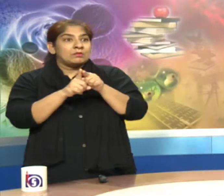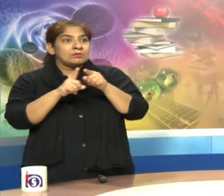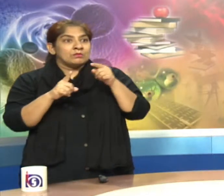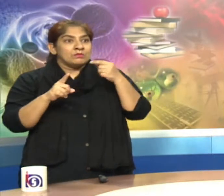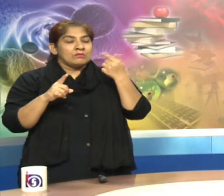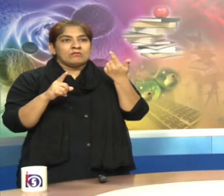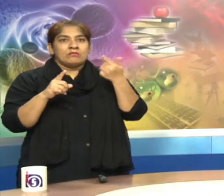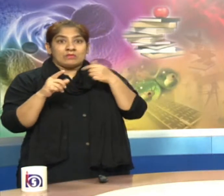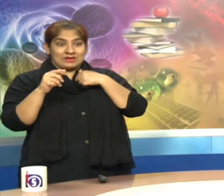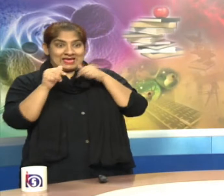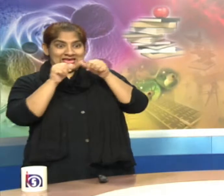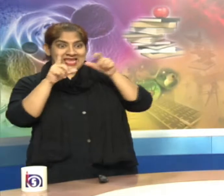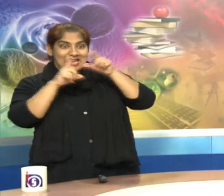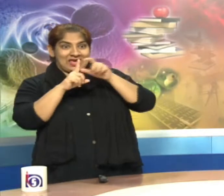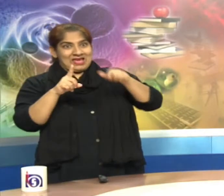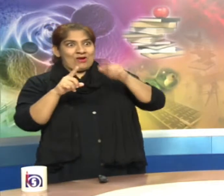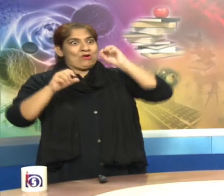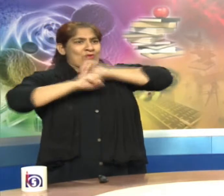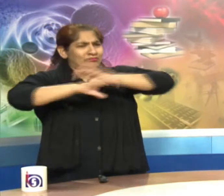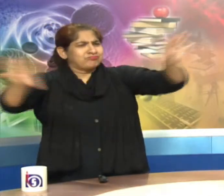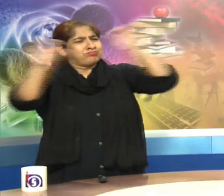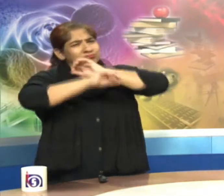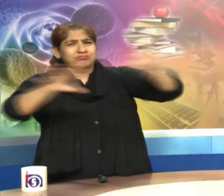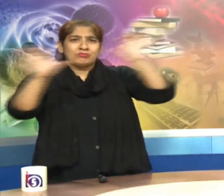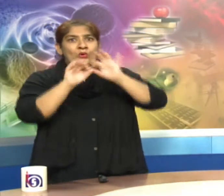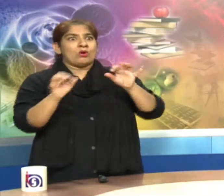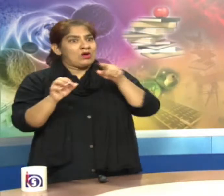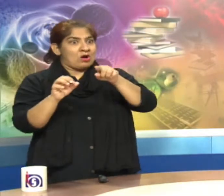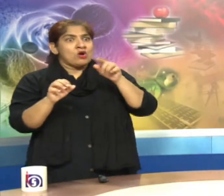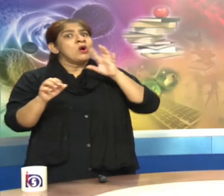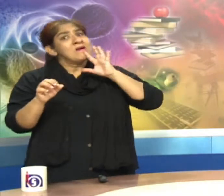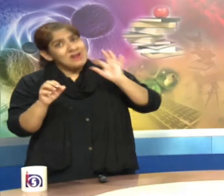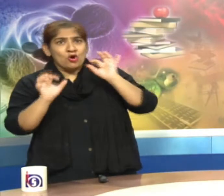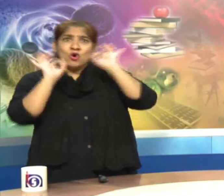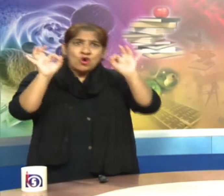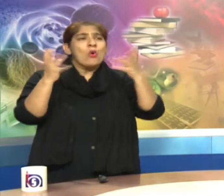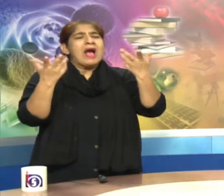it affects the value system.